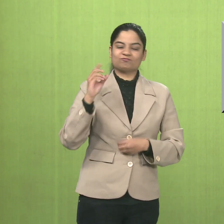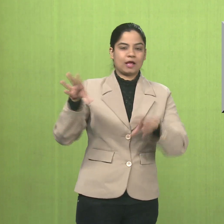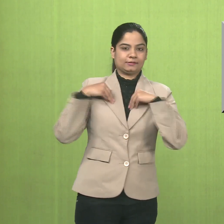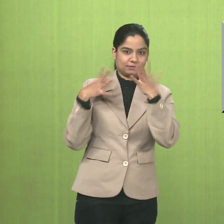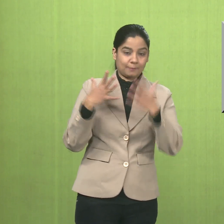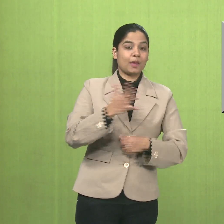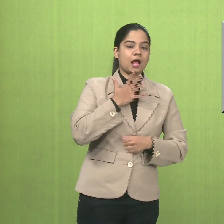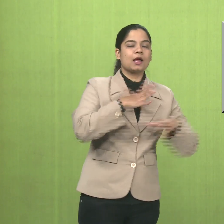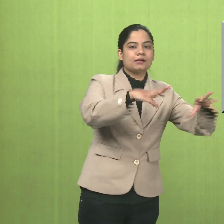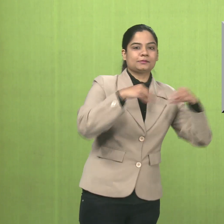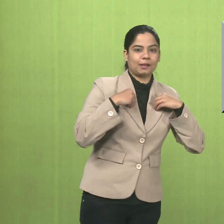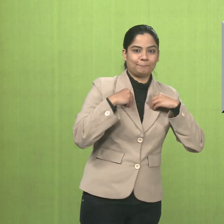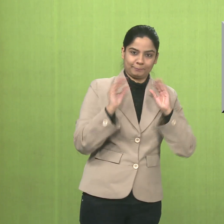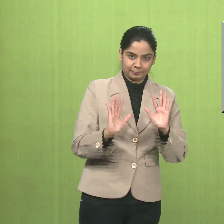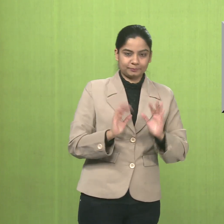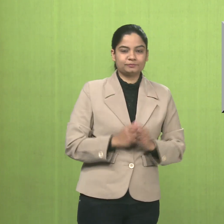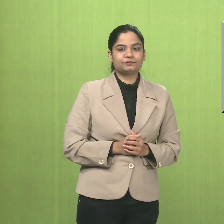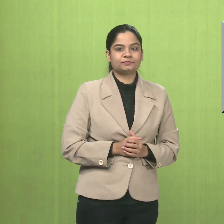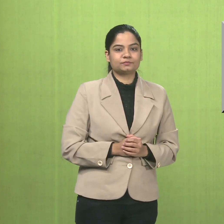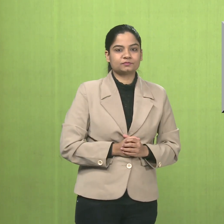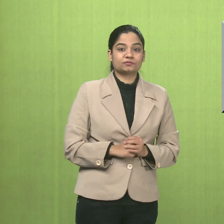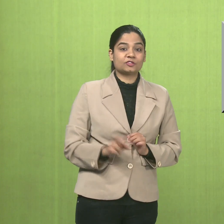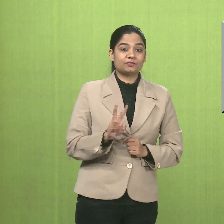don't accept. In green, you accept.